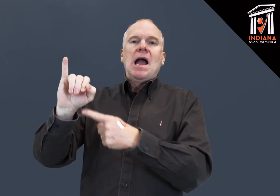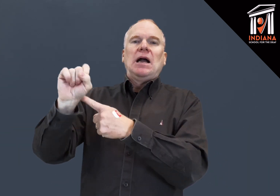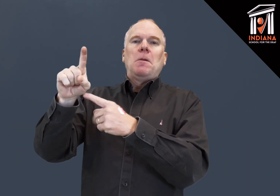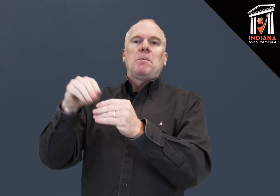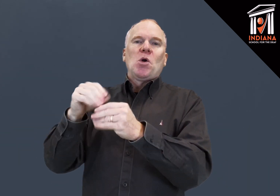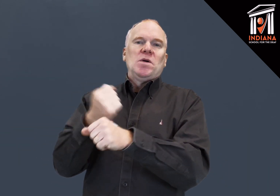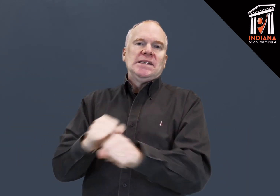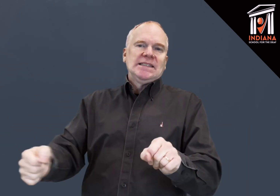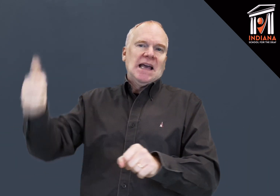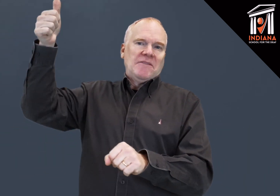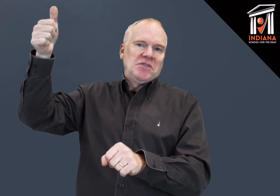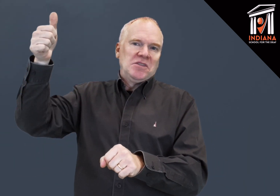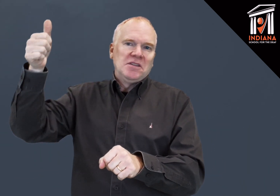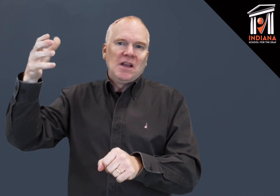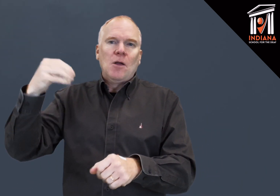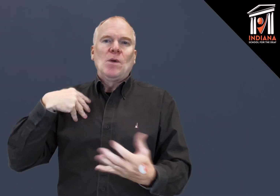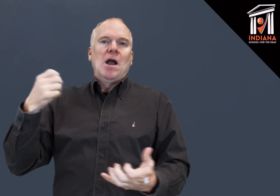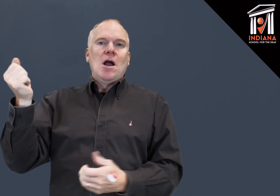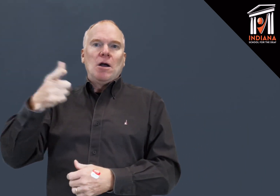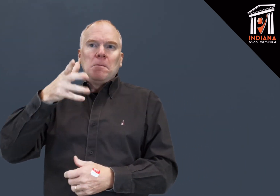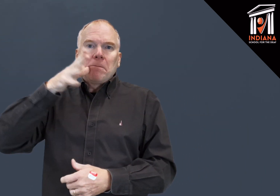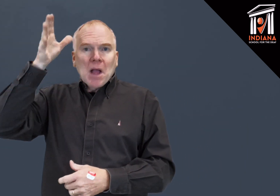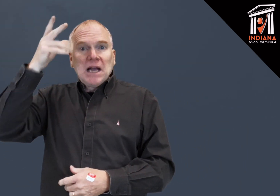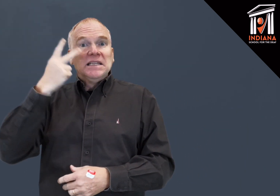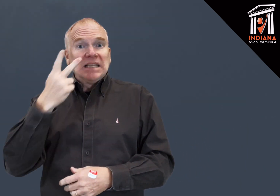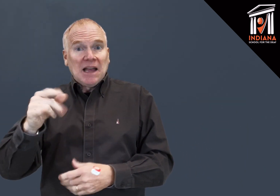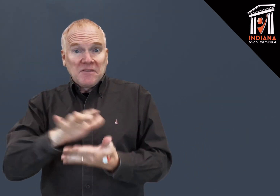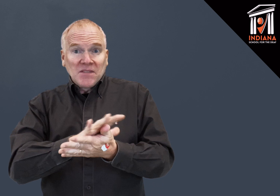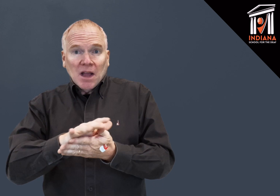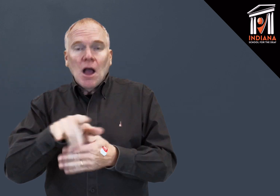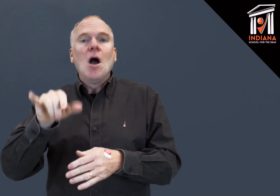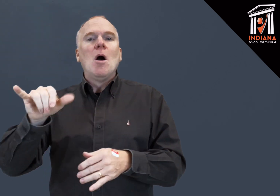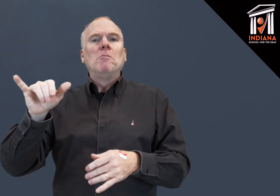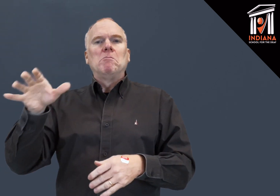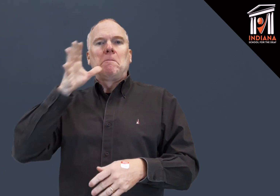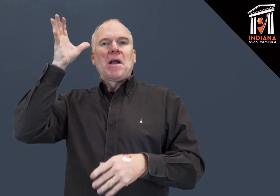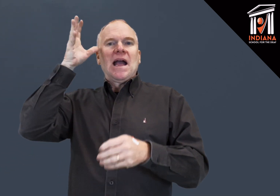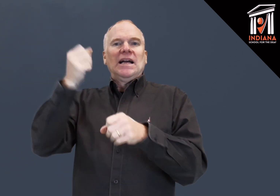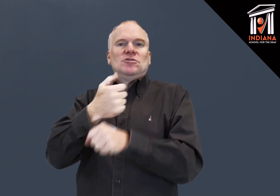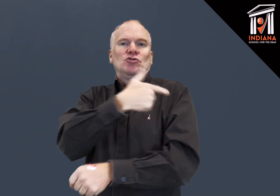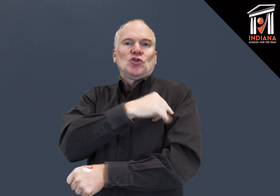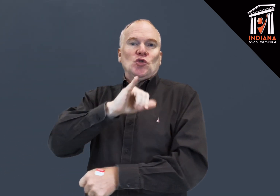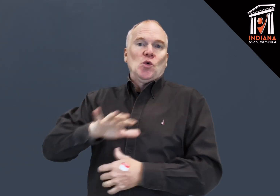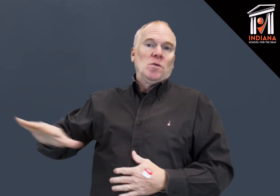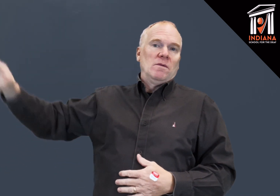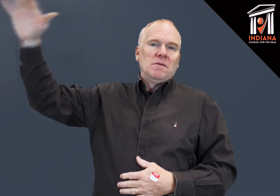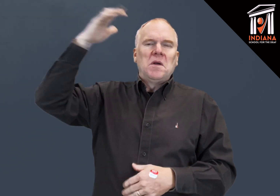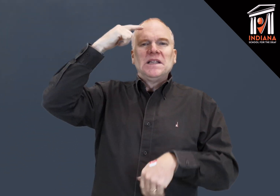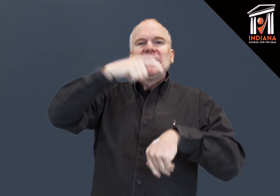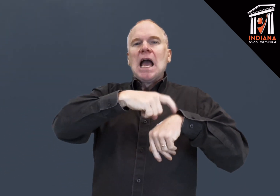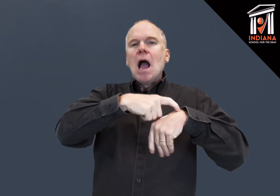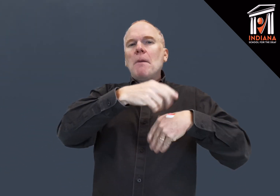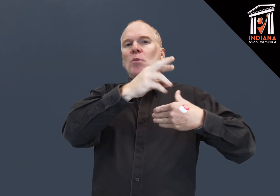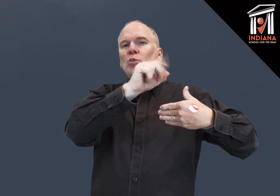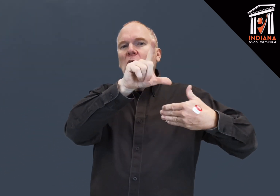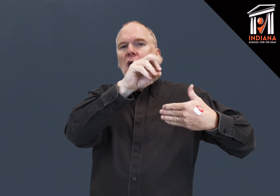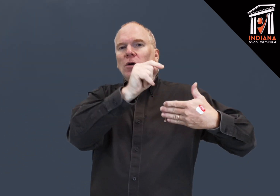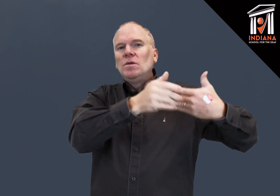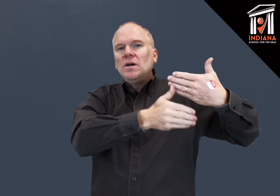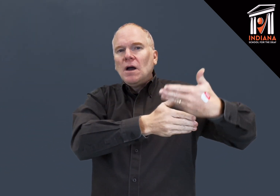said, I'm just for myself. I'm not going to take one of you. And the reason that I wanted to take a picture was I wanted a picture of me getting the shot so that I